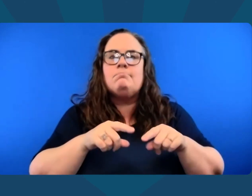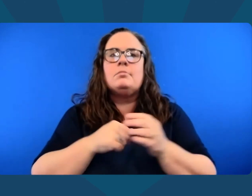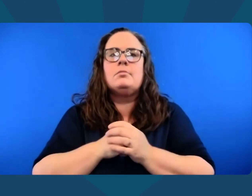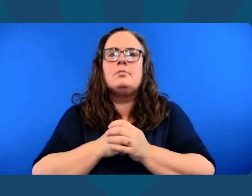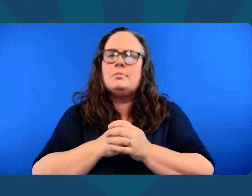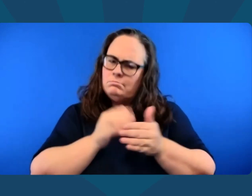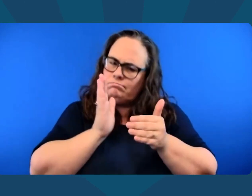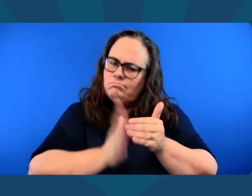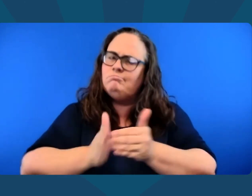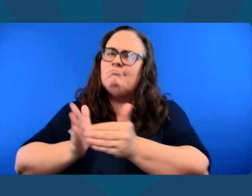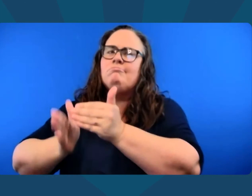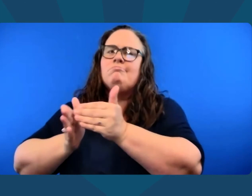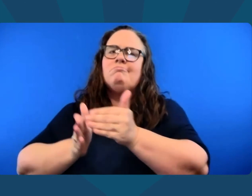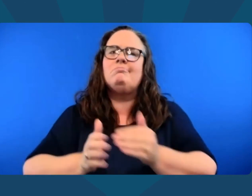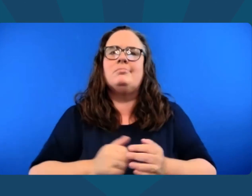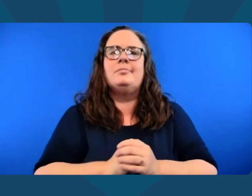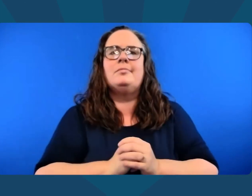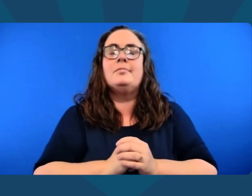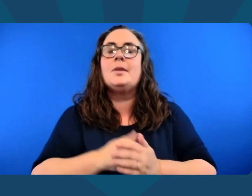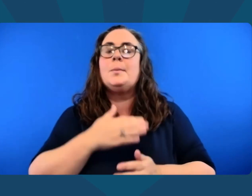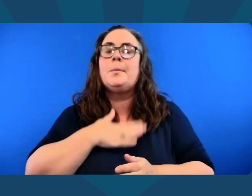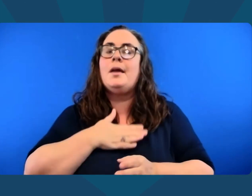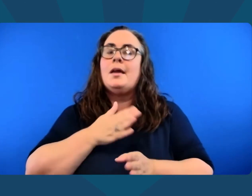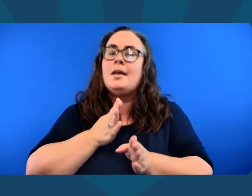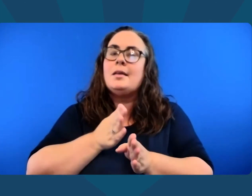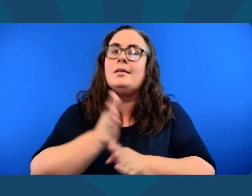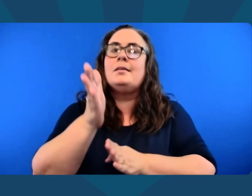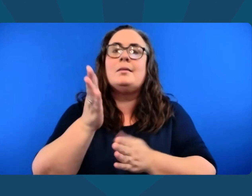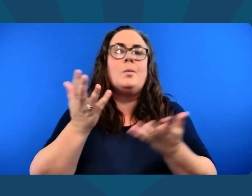consensus, and getting things done.